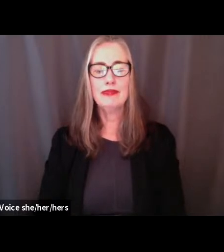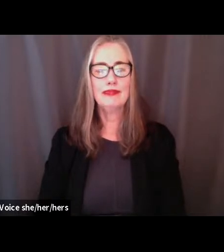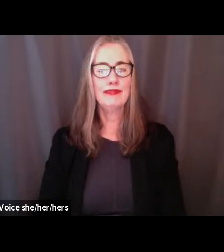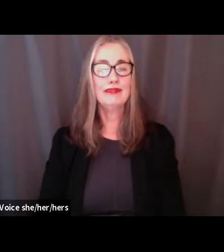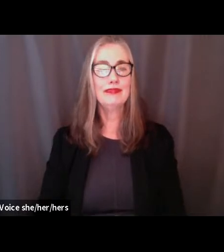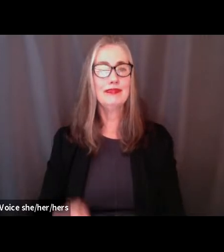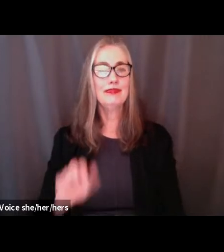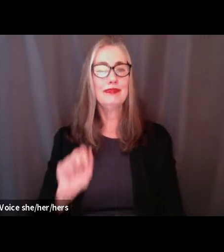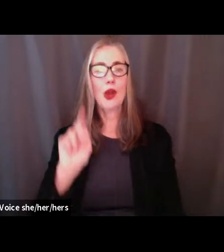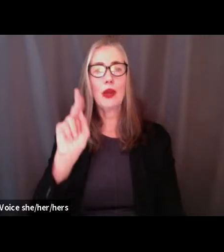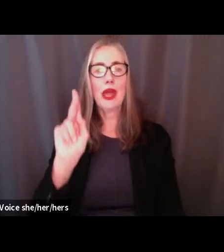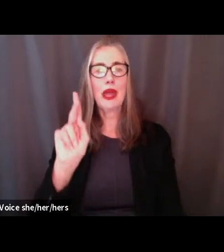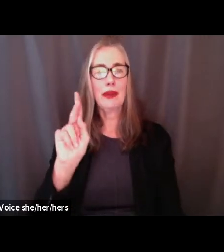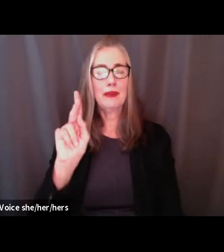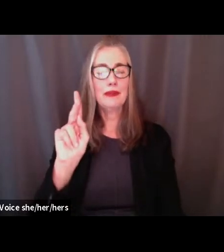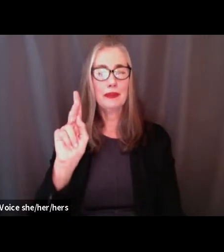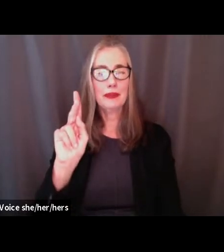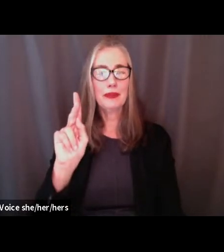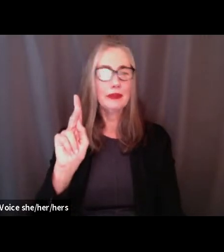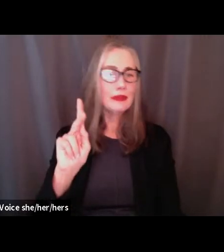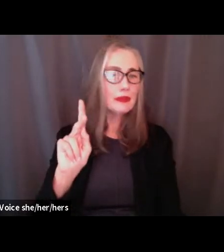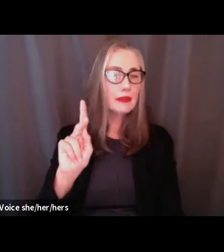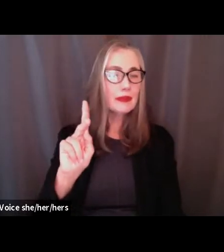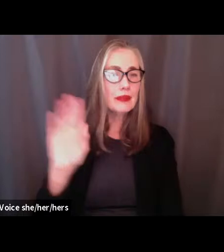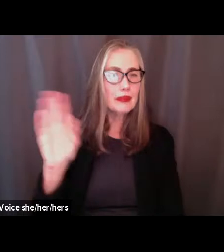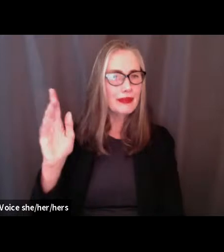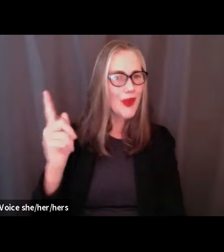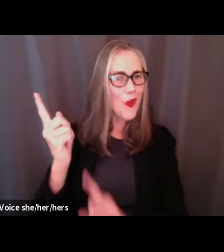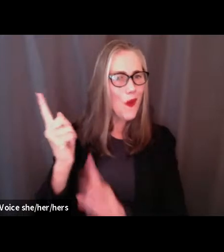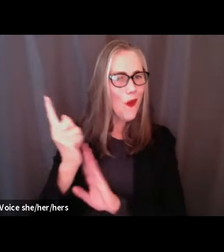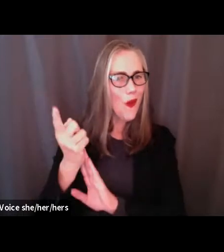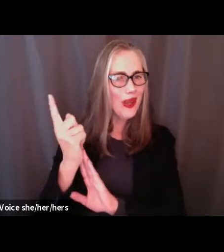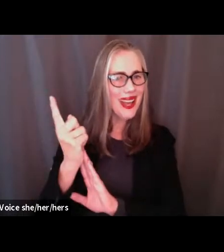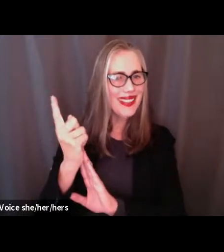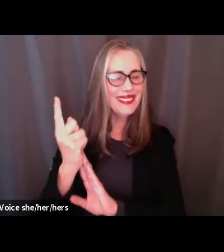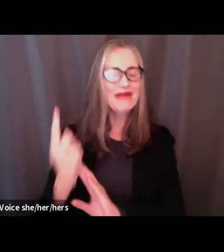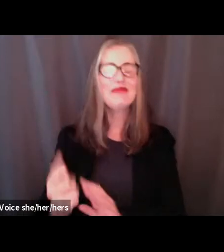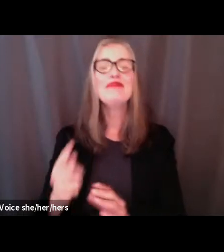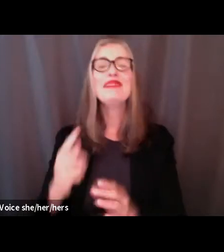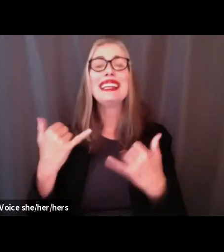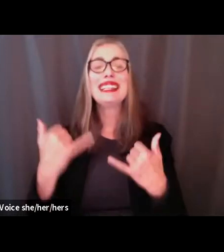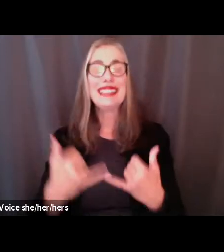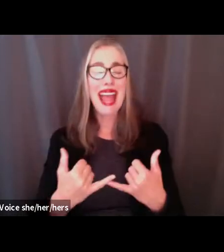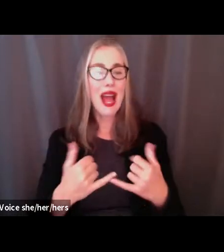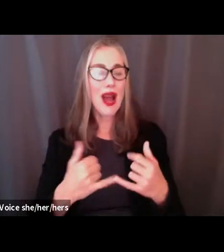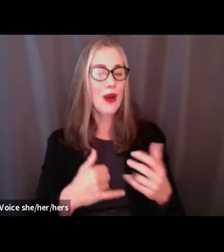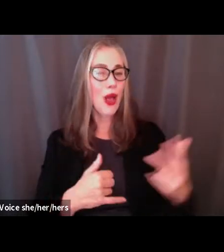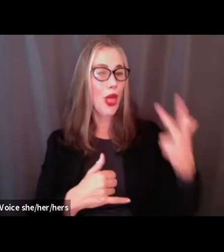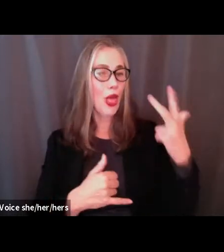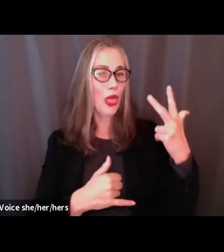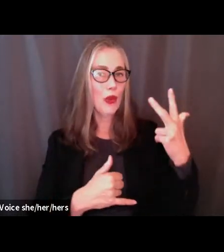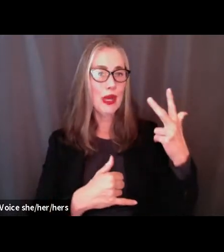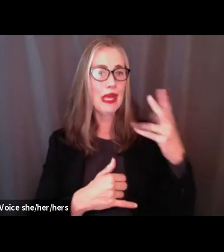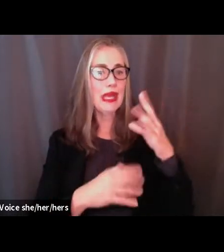Okay. And let's, hold on. Let's take 3 speakers against the amendment.